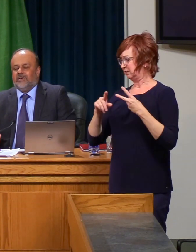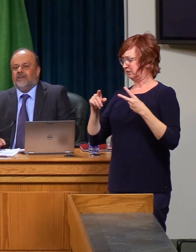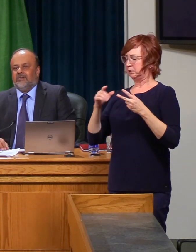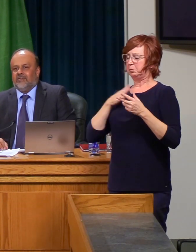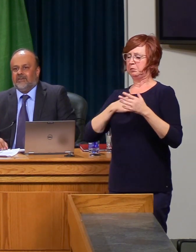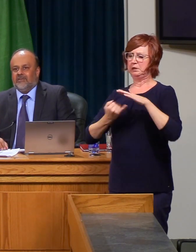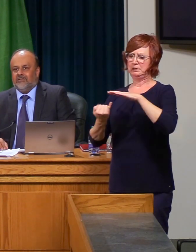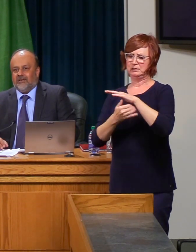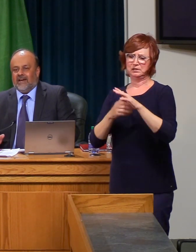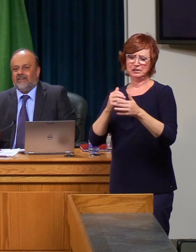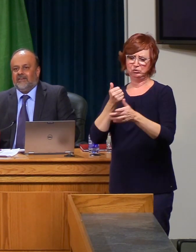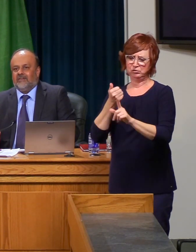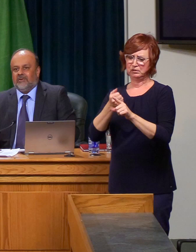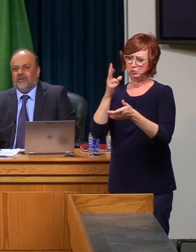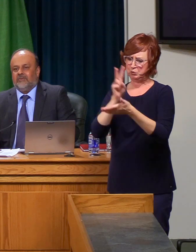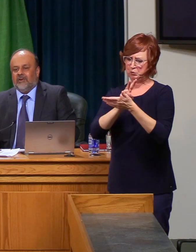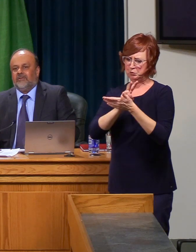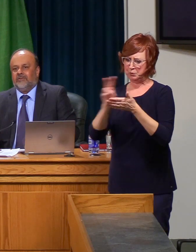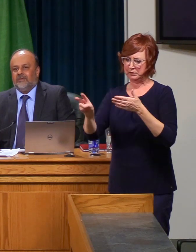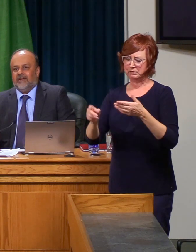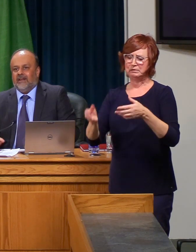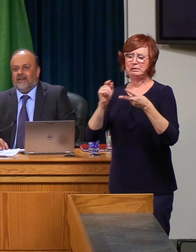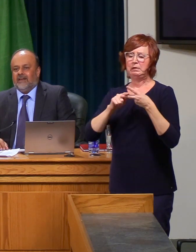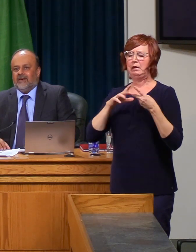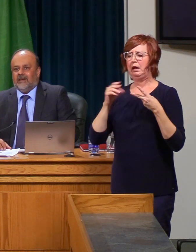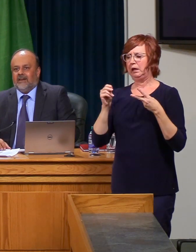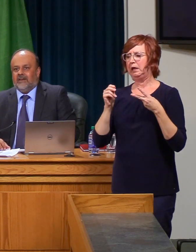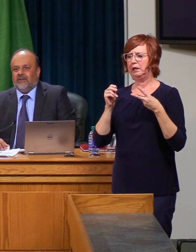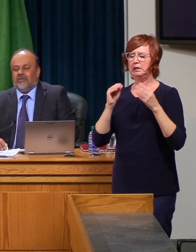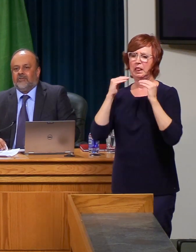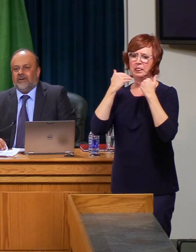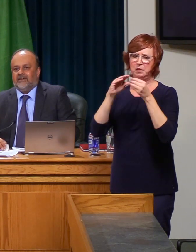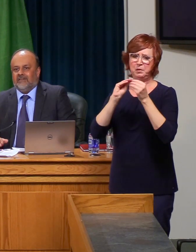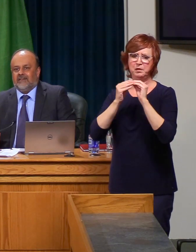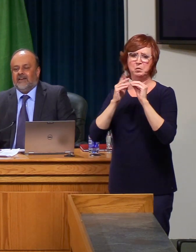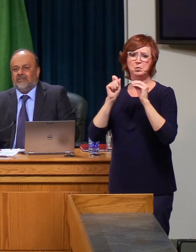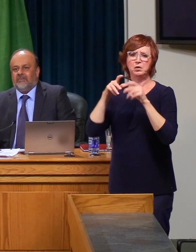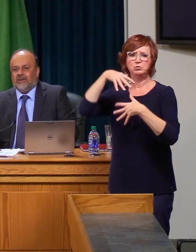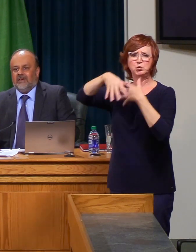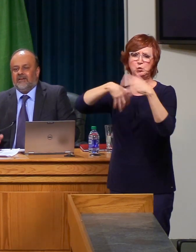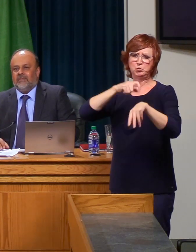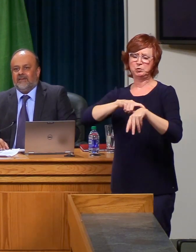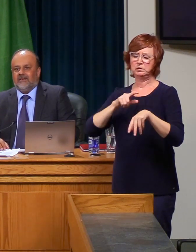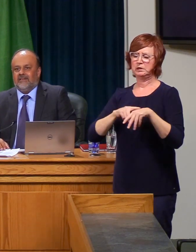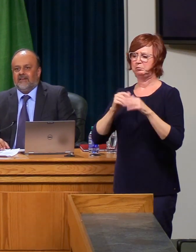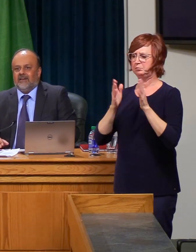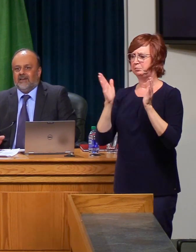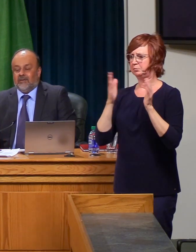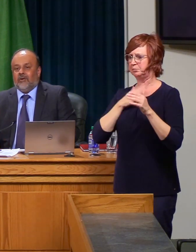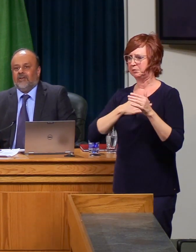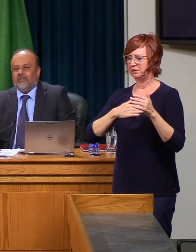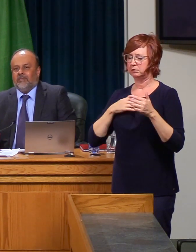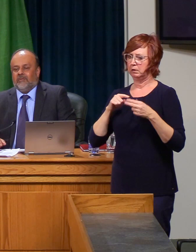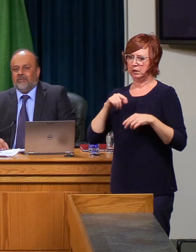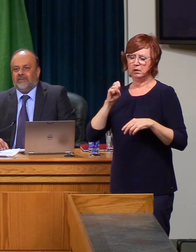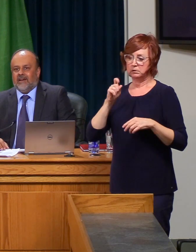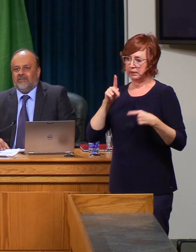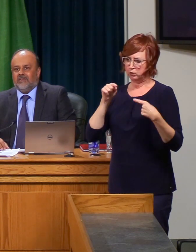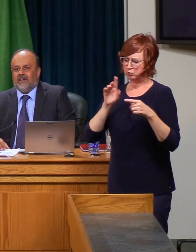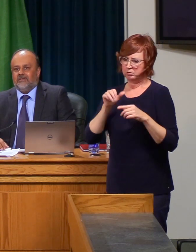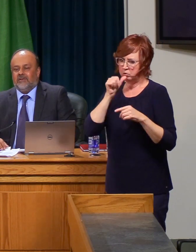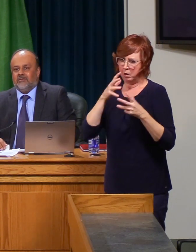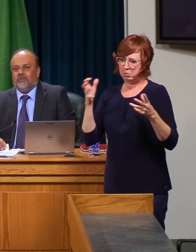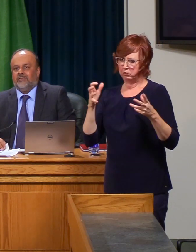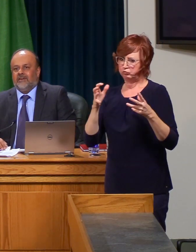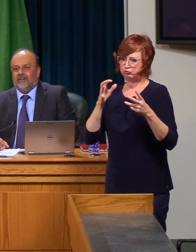of course further restrictions on gatherings, because we also know that not so much in Saskatchewan, but in other places involving people from